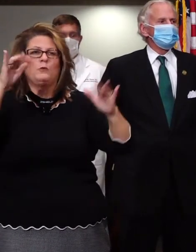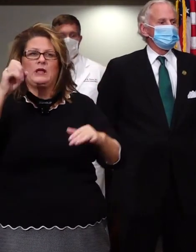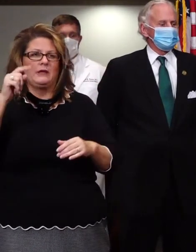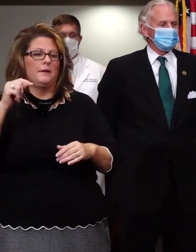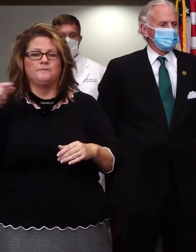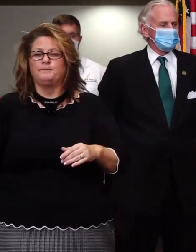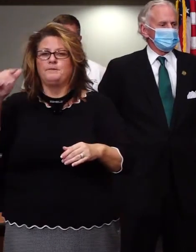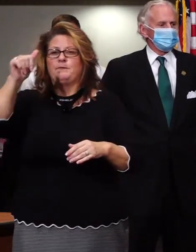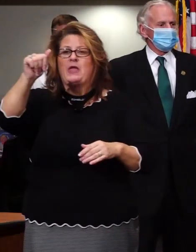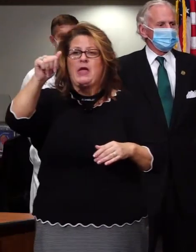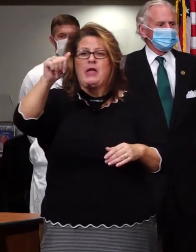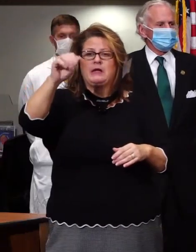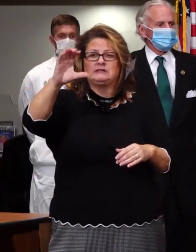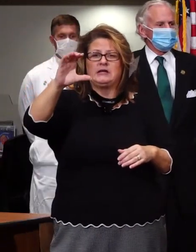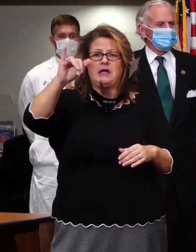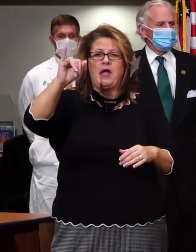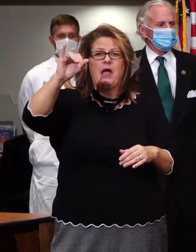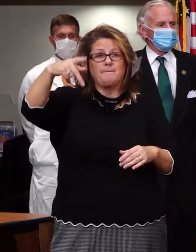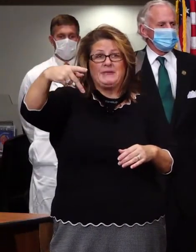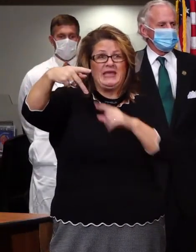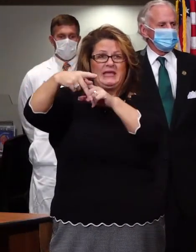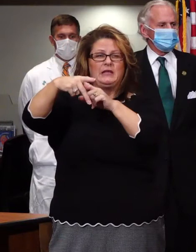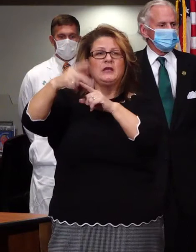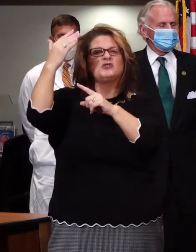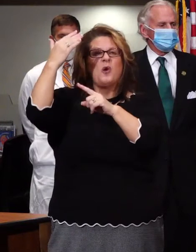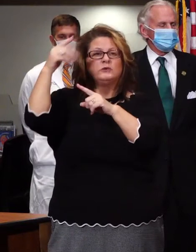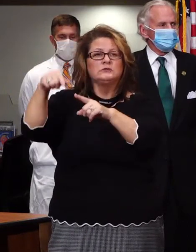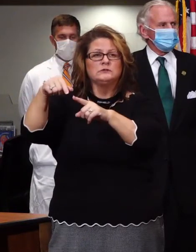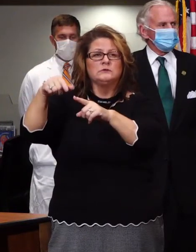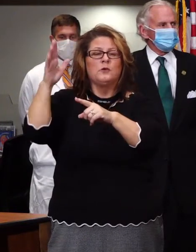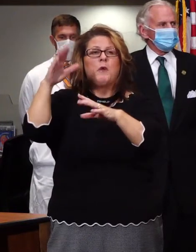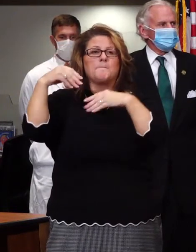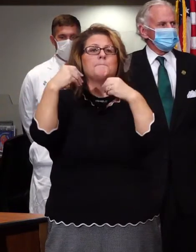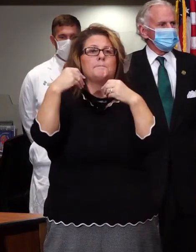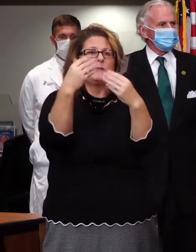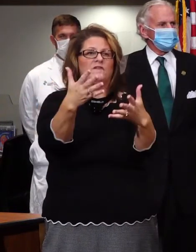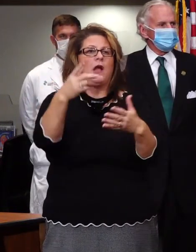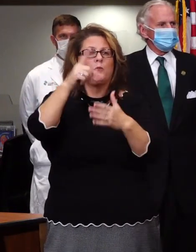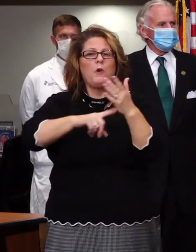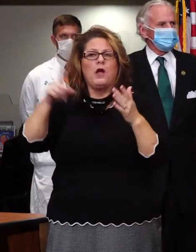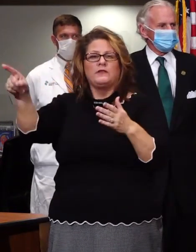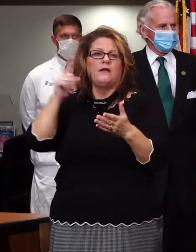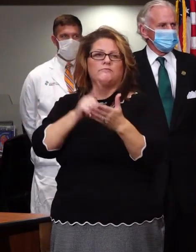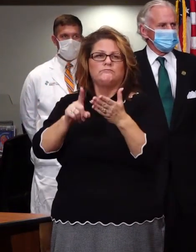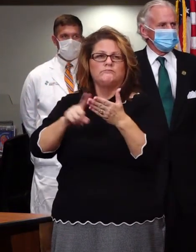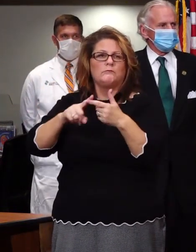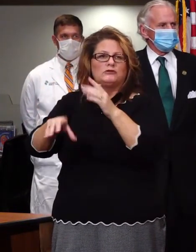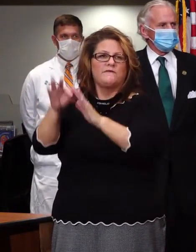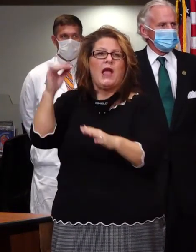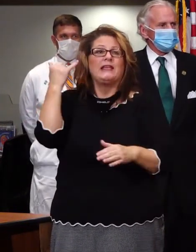this week after the EUA is either approved or not approved. And so ACIP will provide their findings off of that EUA. So they'll provide that